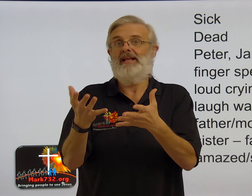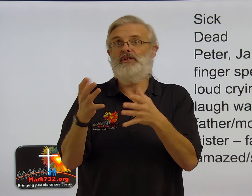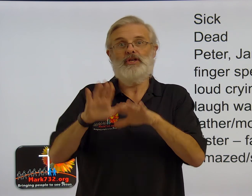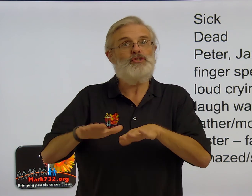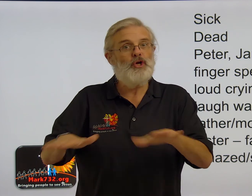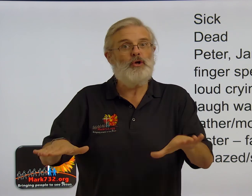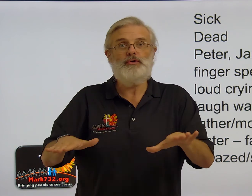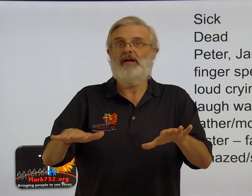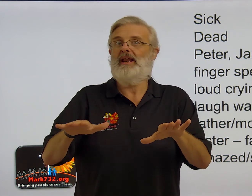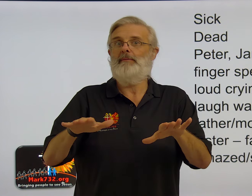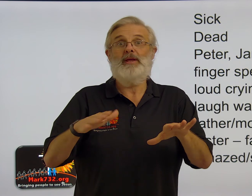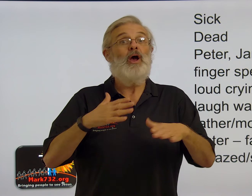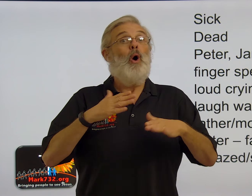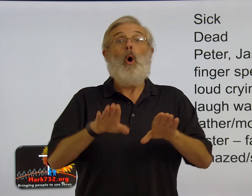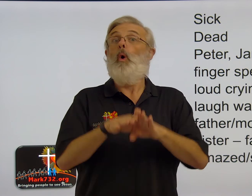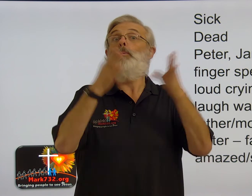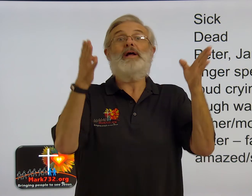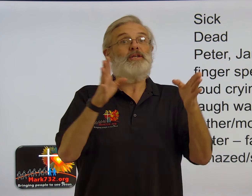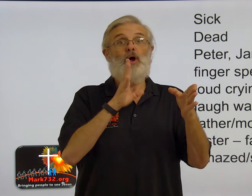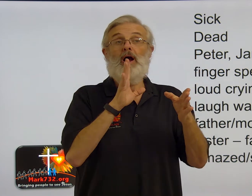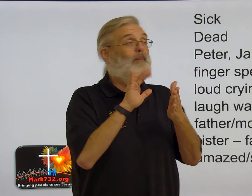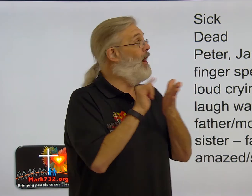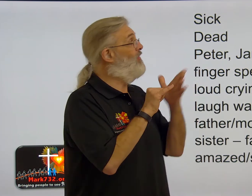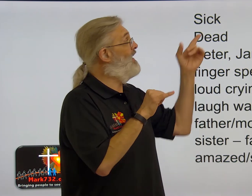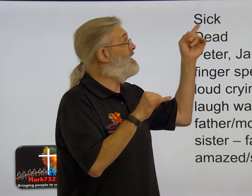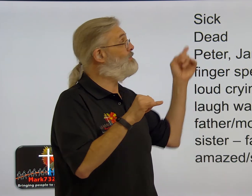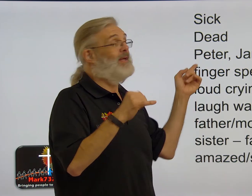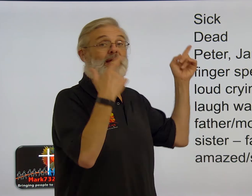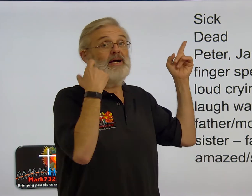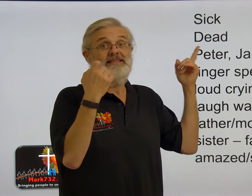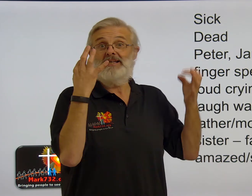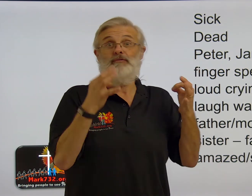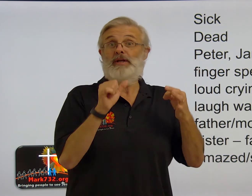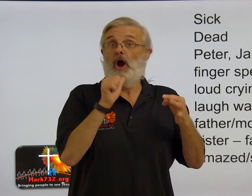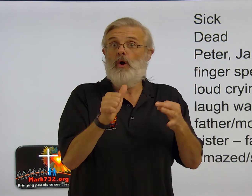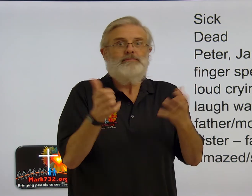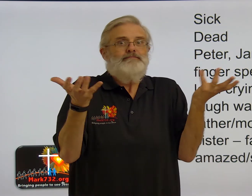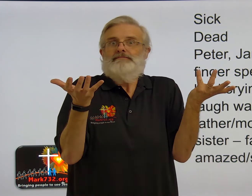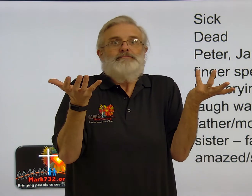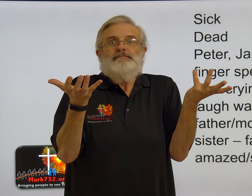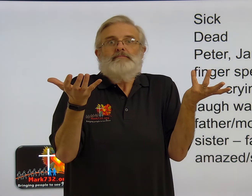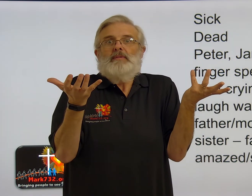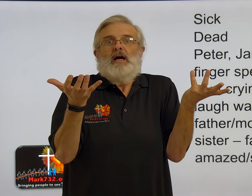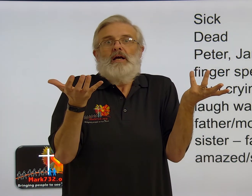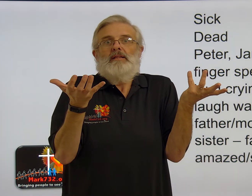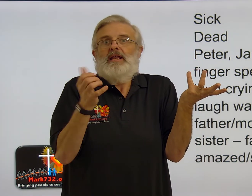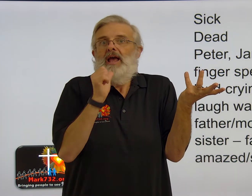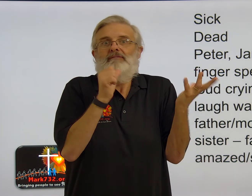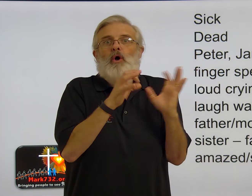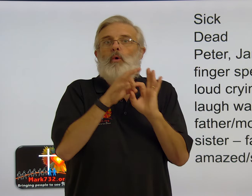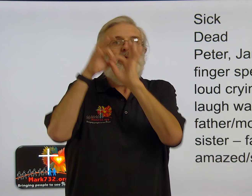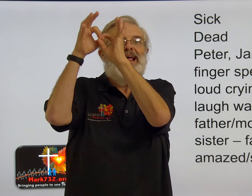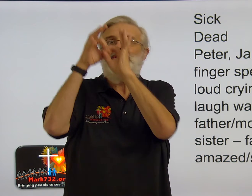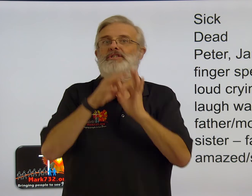the children and be open to talk about this, because if we don't, they'd have no relationship